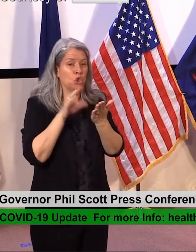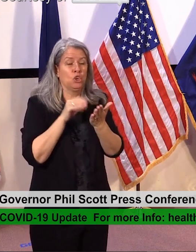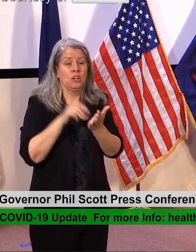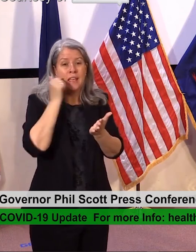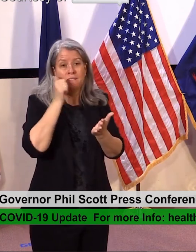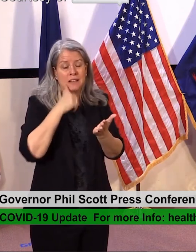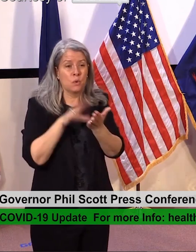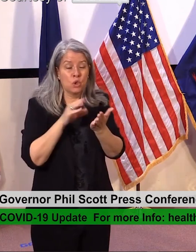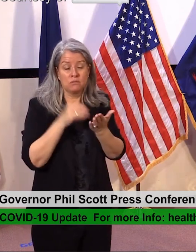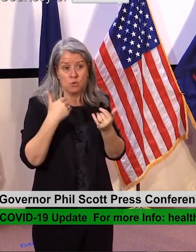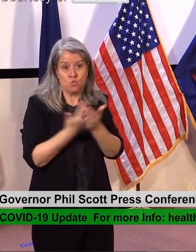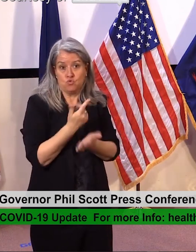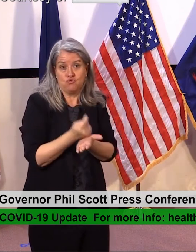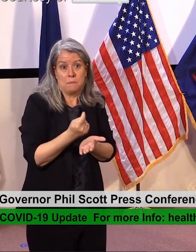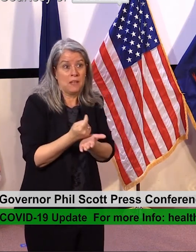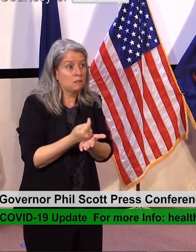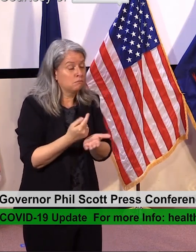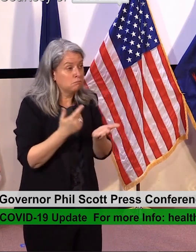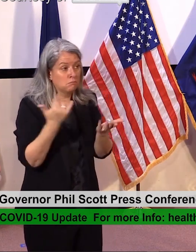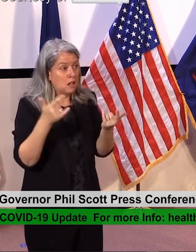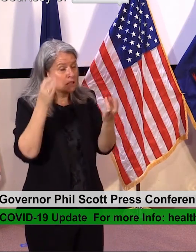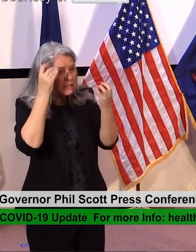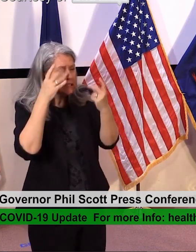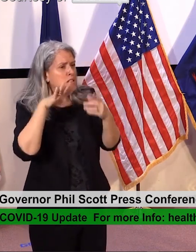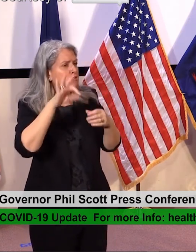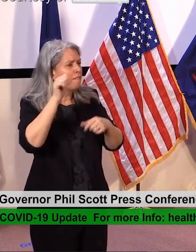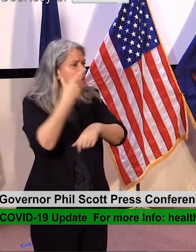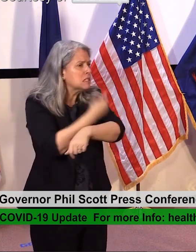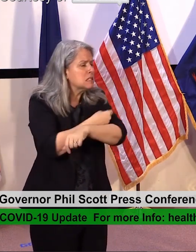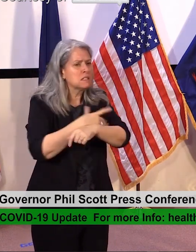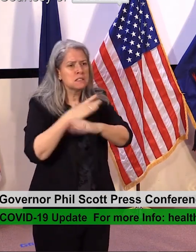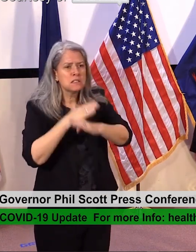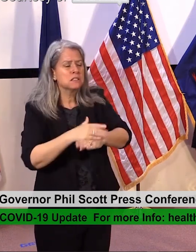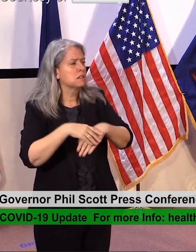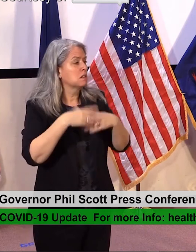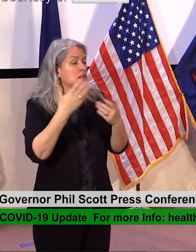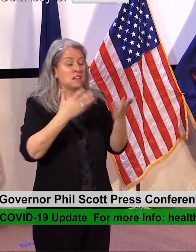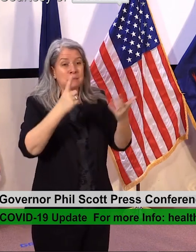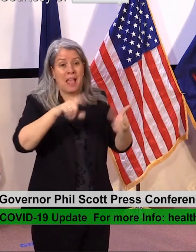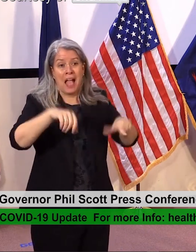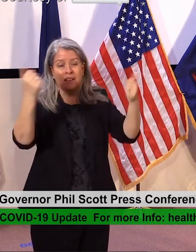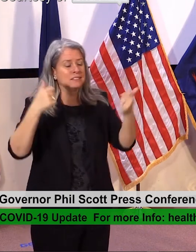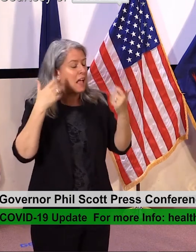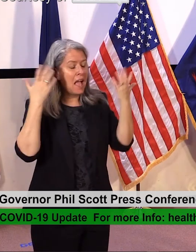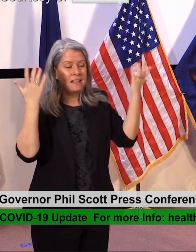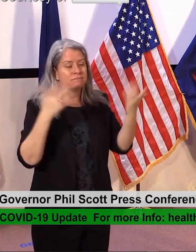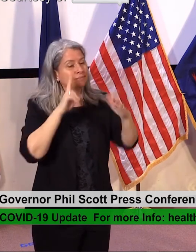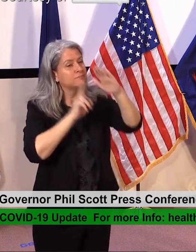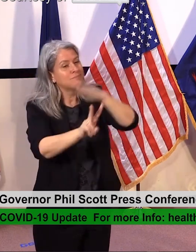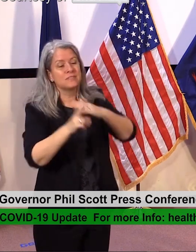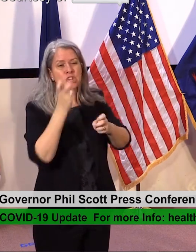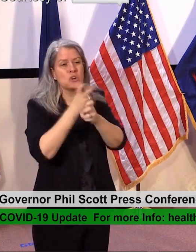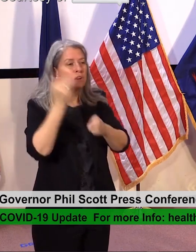this new treatment being contemplated every day. There's even the possibility of other measures being taken that will give